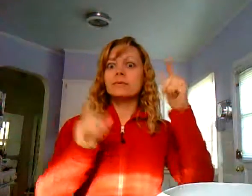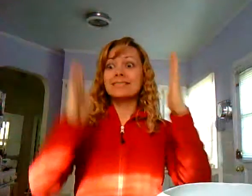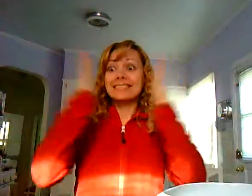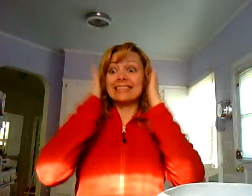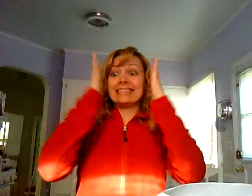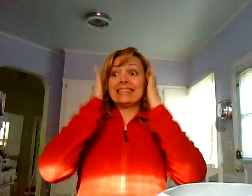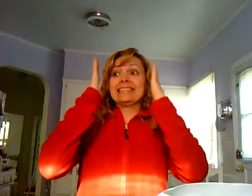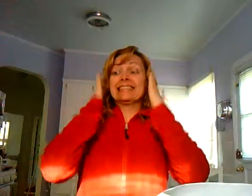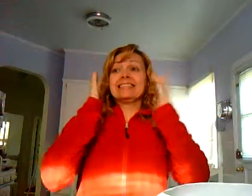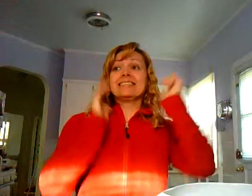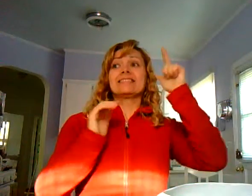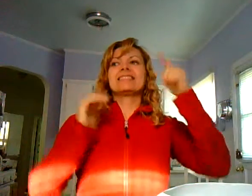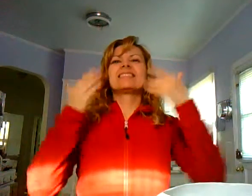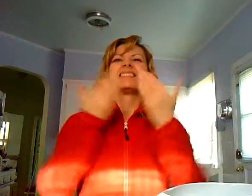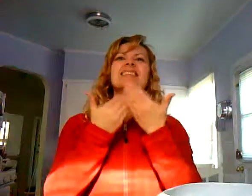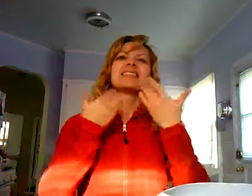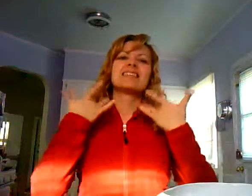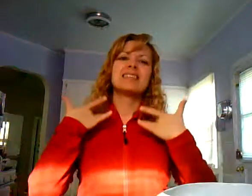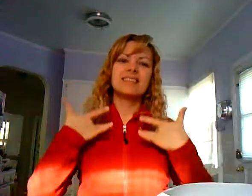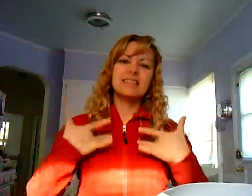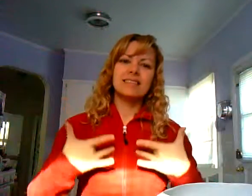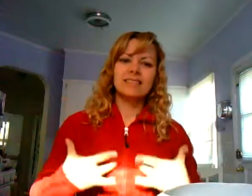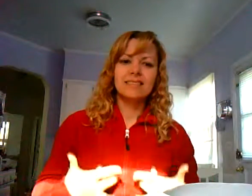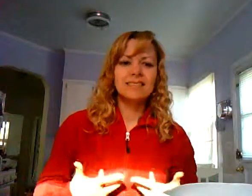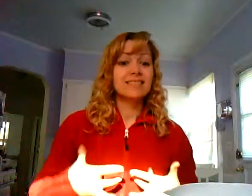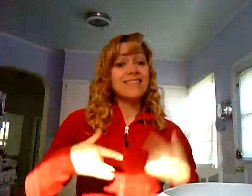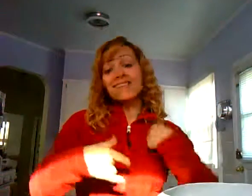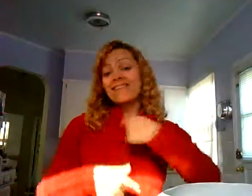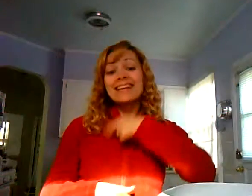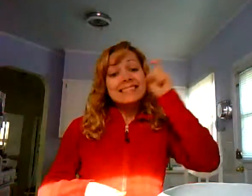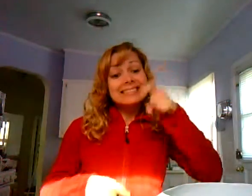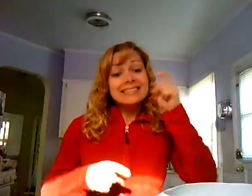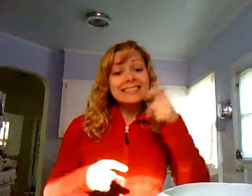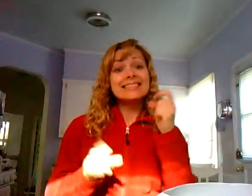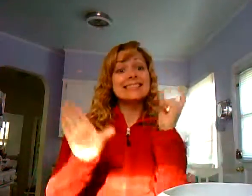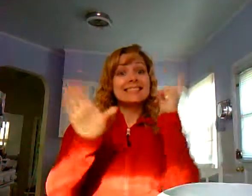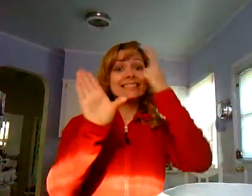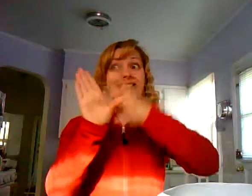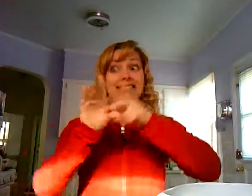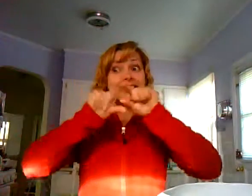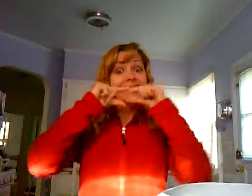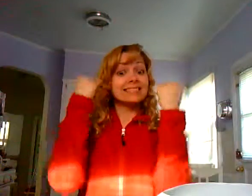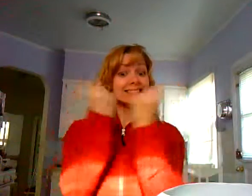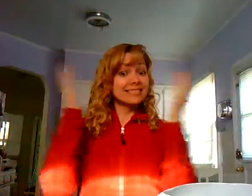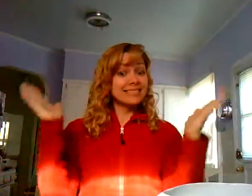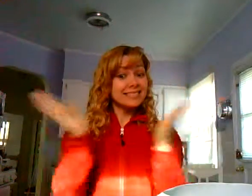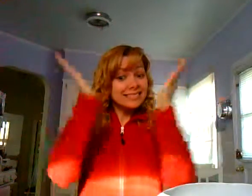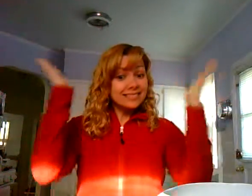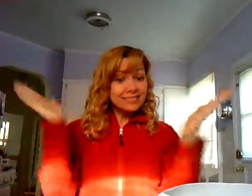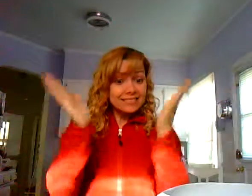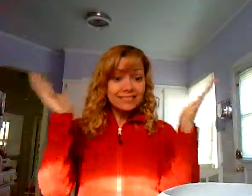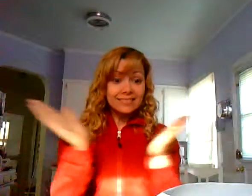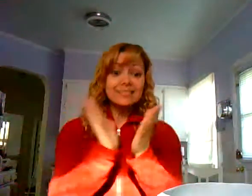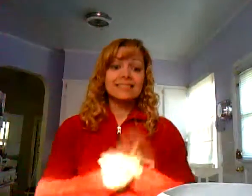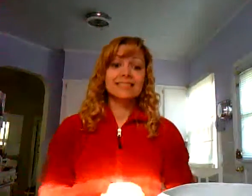but what's going to happen is that you're going to focus on your own feelings. You should be with